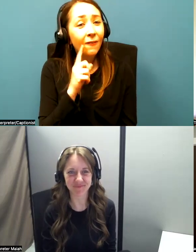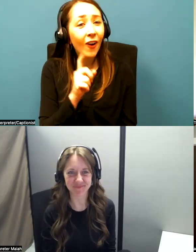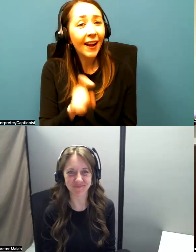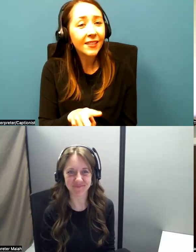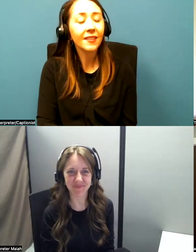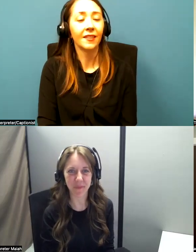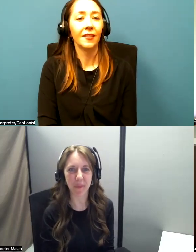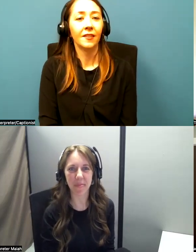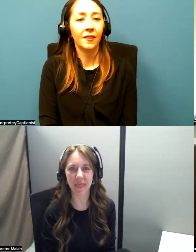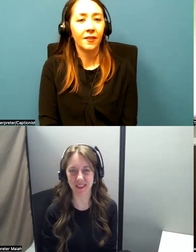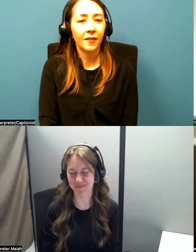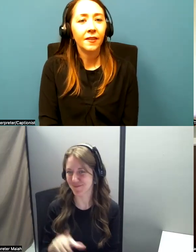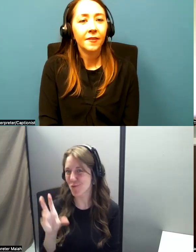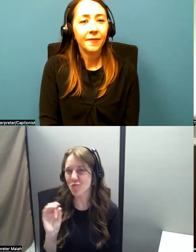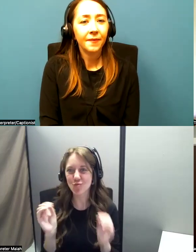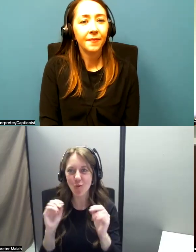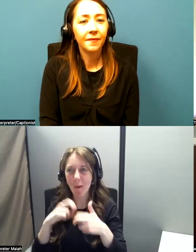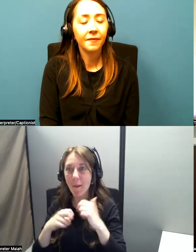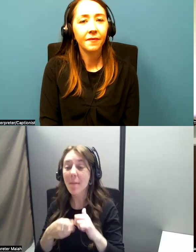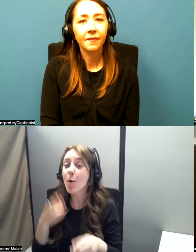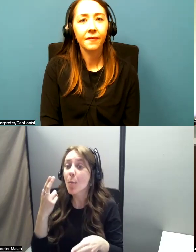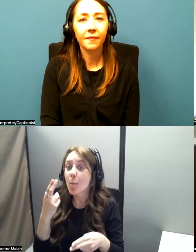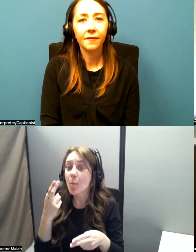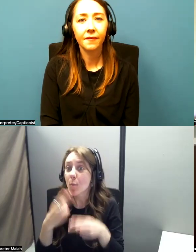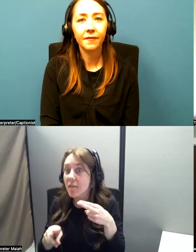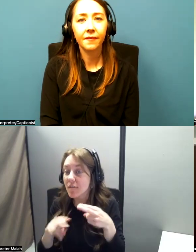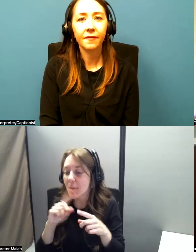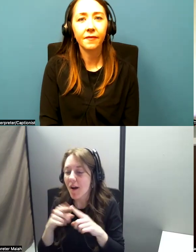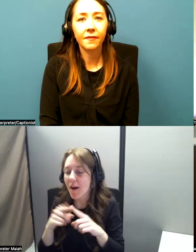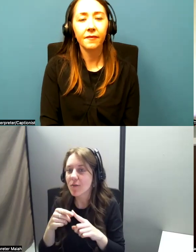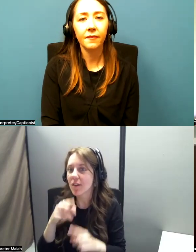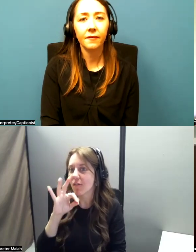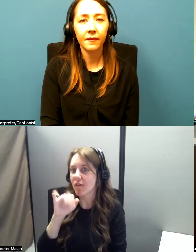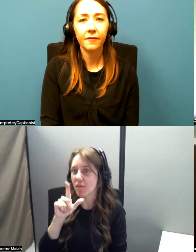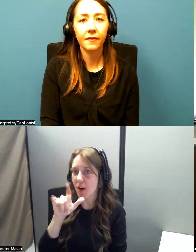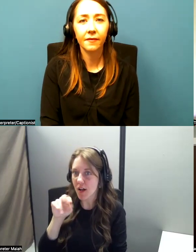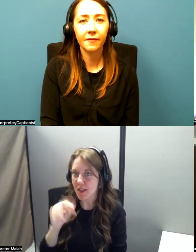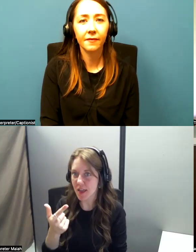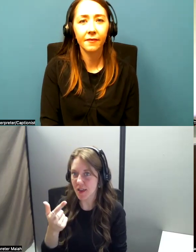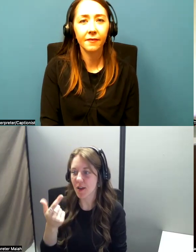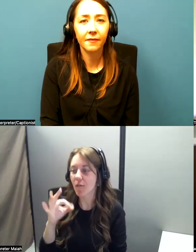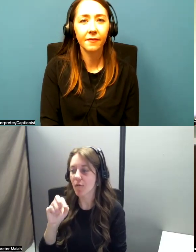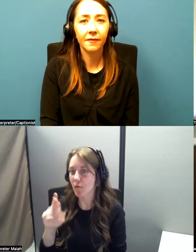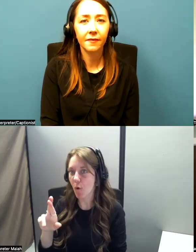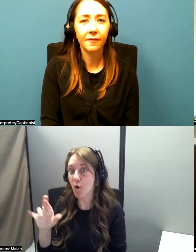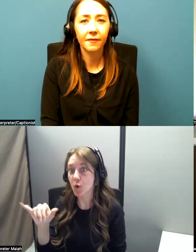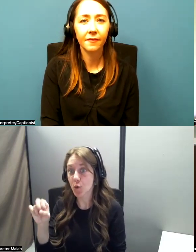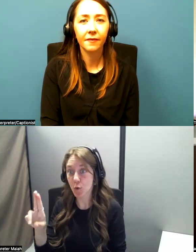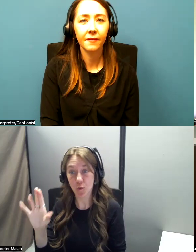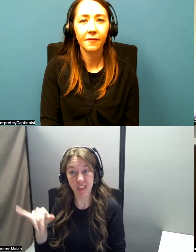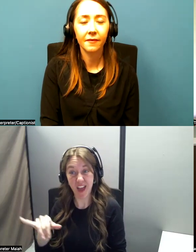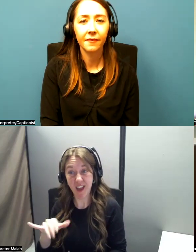asking. briefly, no problem. Briefly about Pauline Bonjour. I mean, that was a really special movie. I mean, I